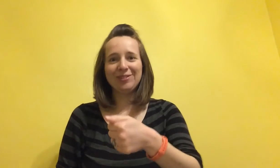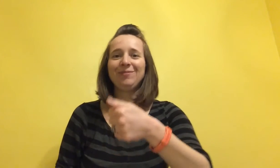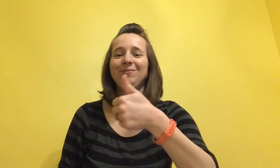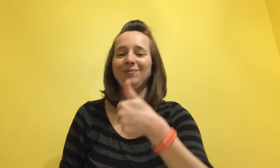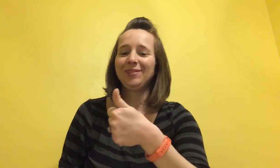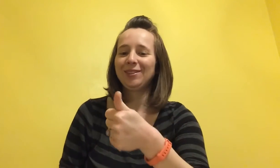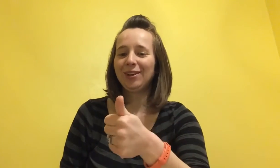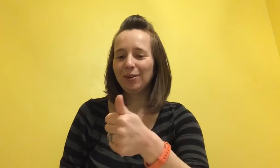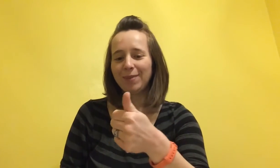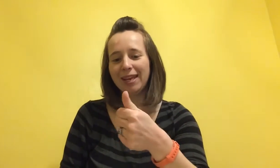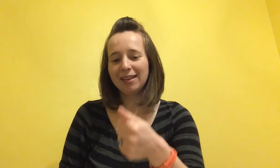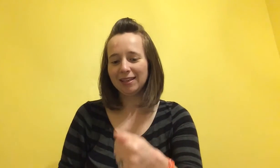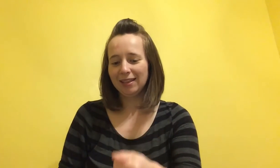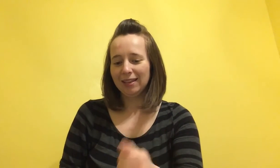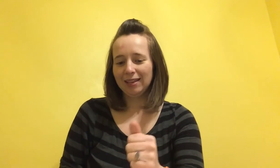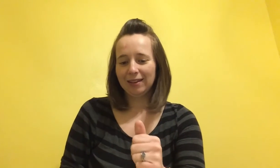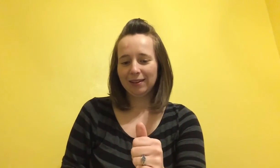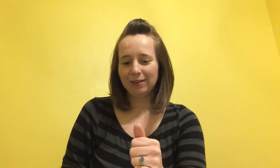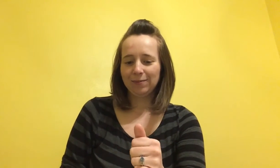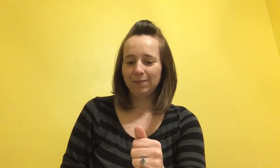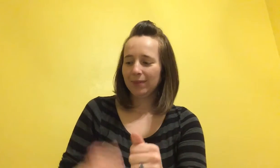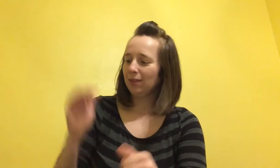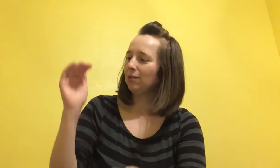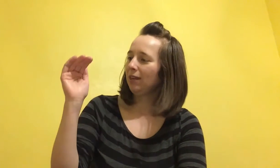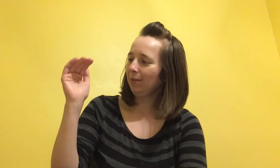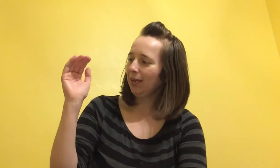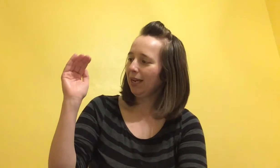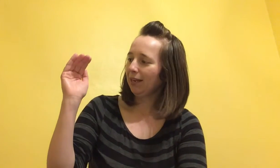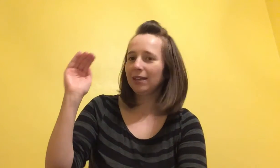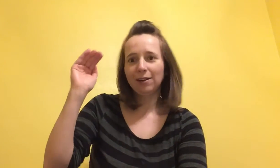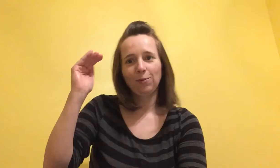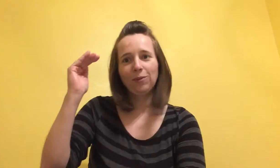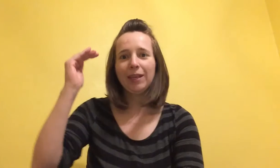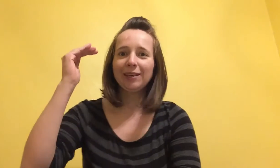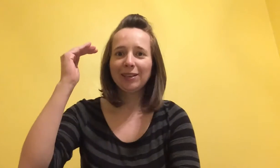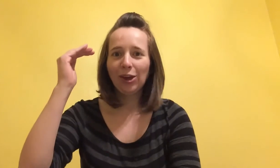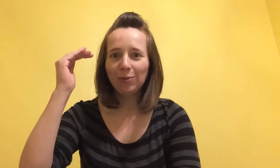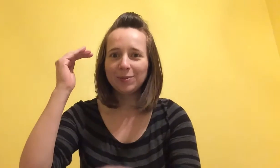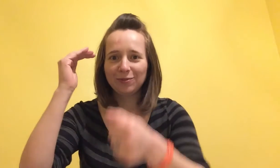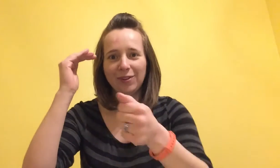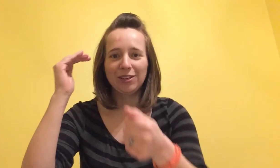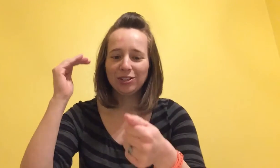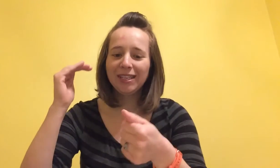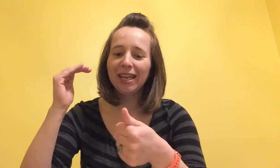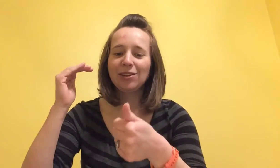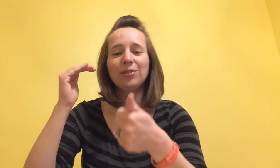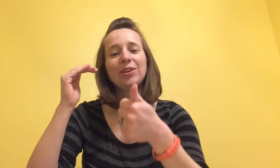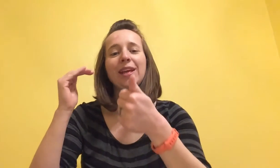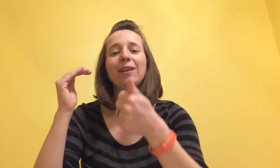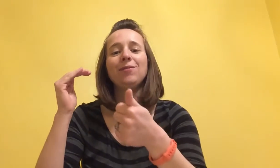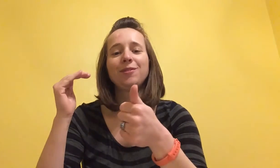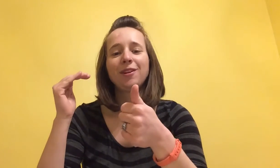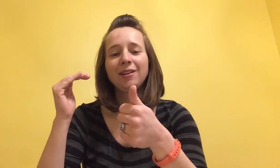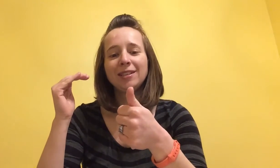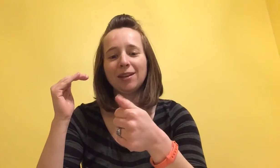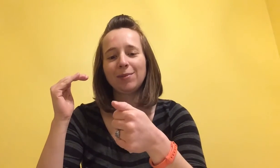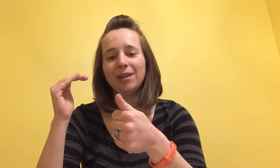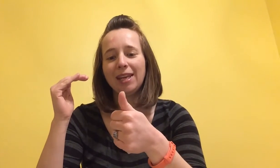turtle. So you're going to make your dominant hand kind of more like a cupped fashion, and you're going to have your non-dominant